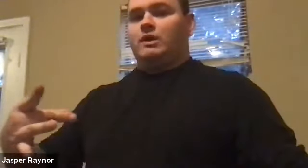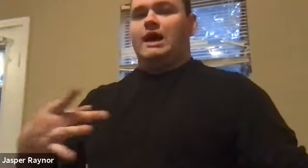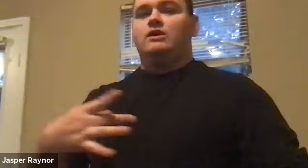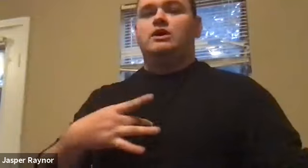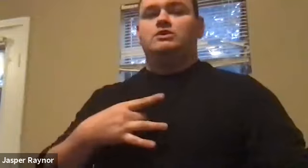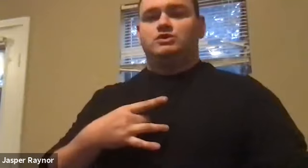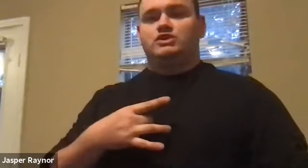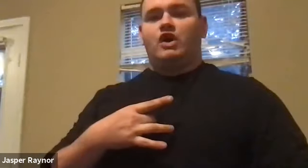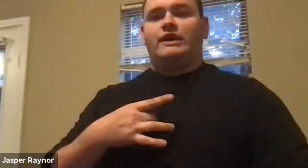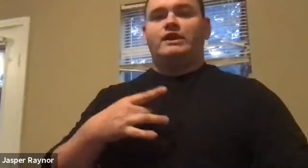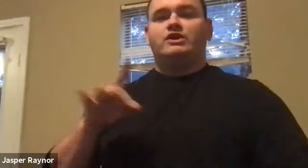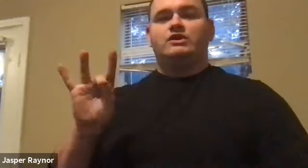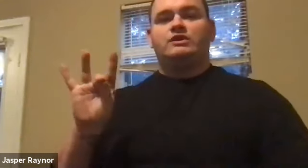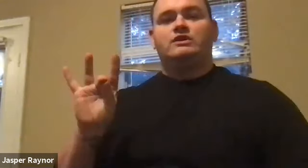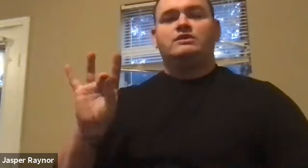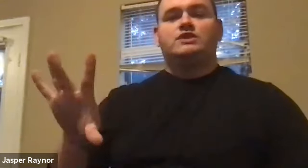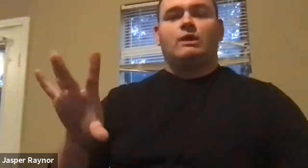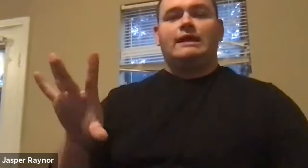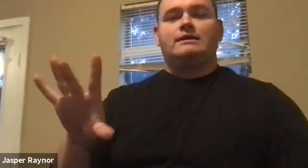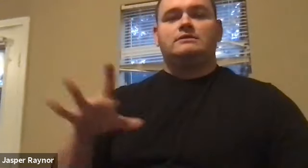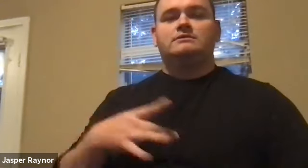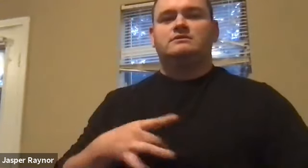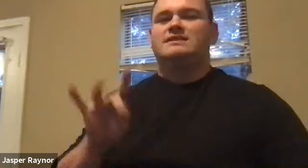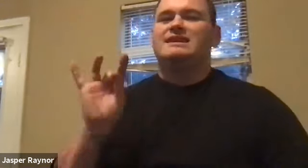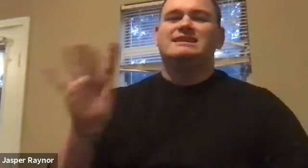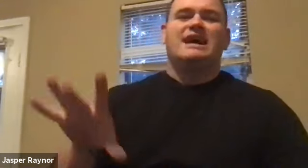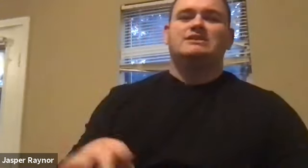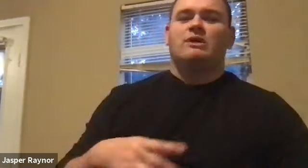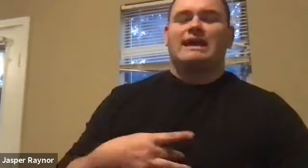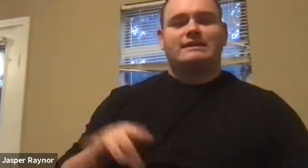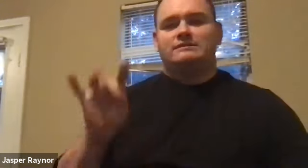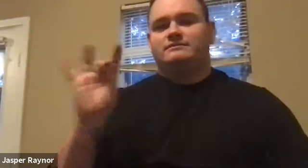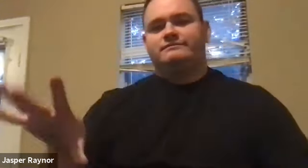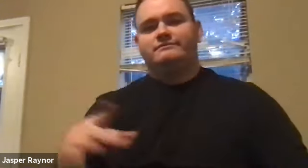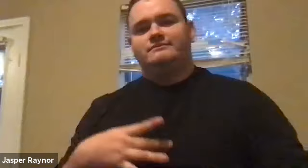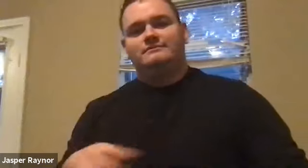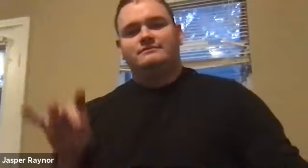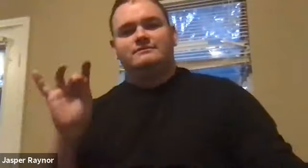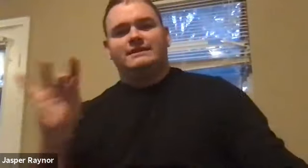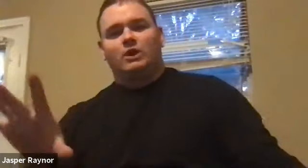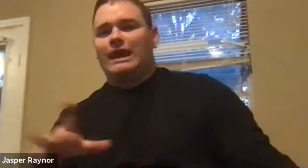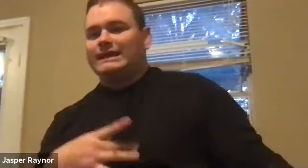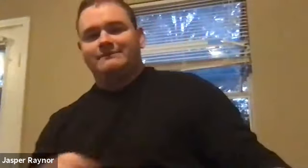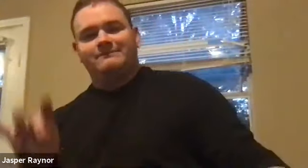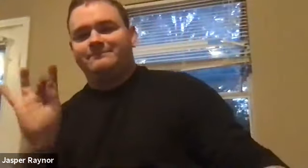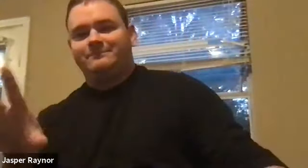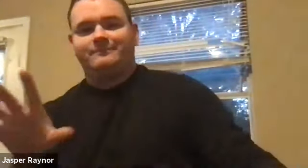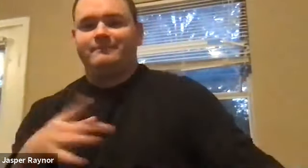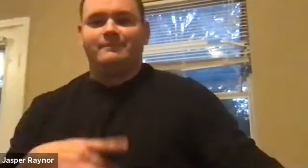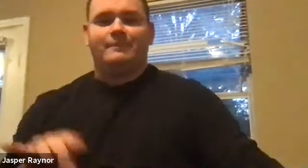out. You just start here. Don't like. Don't like it. Don't like it. Like you throw it away.